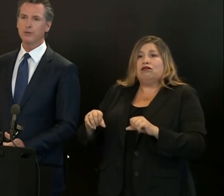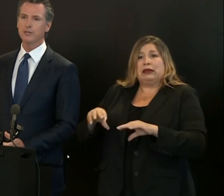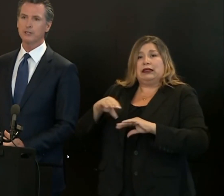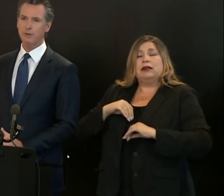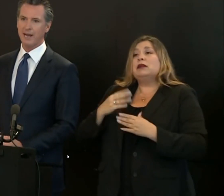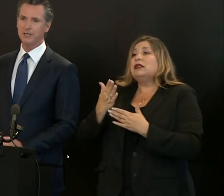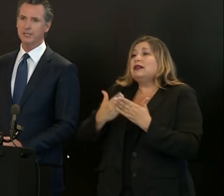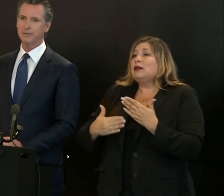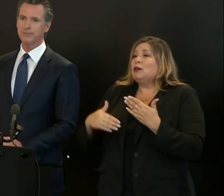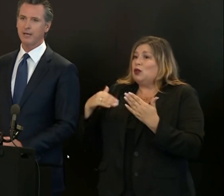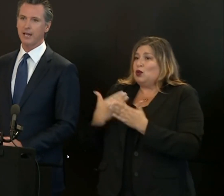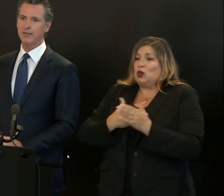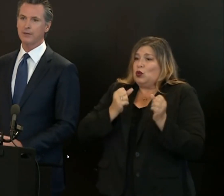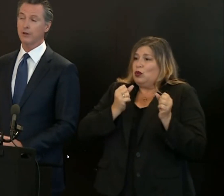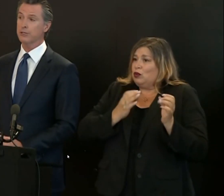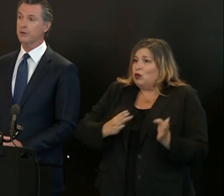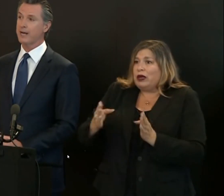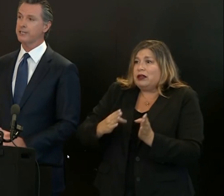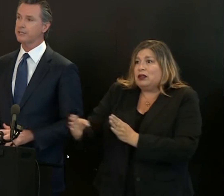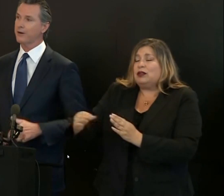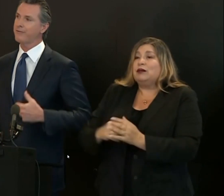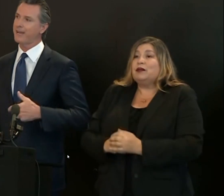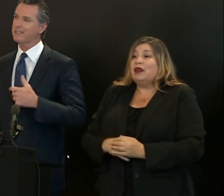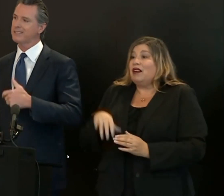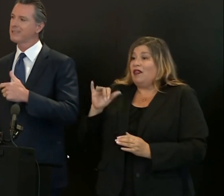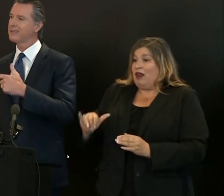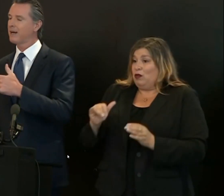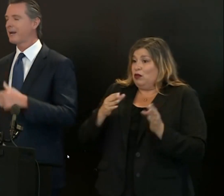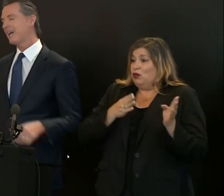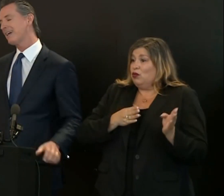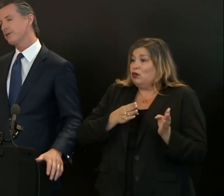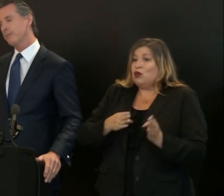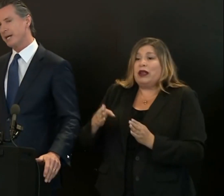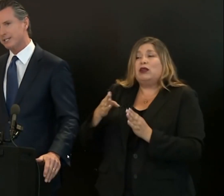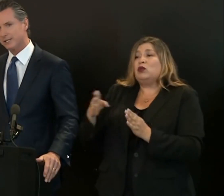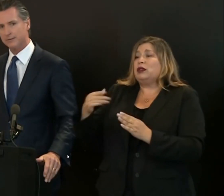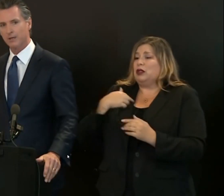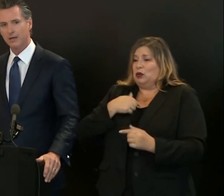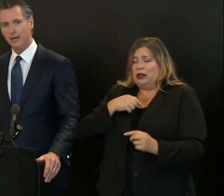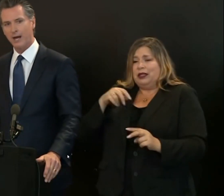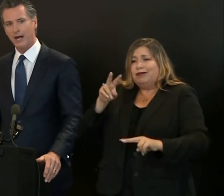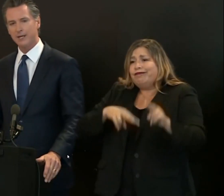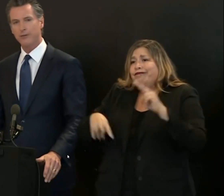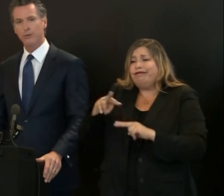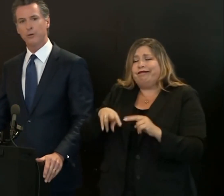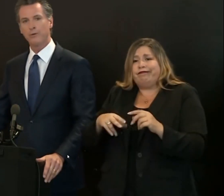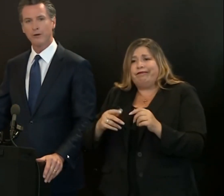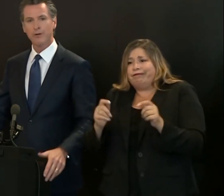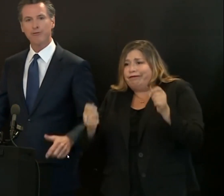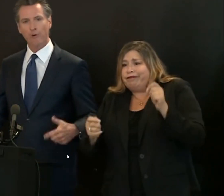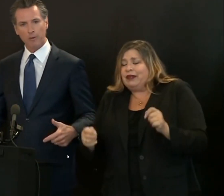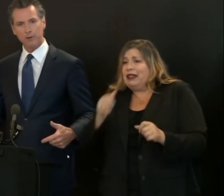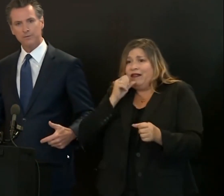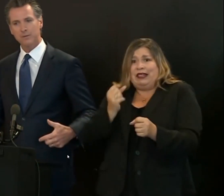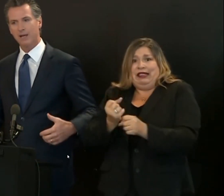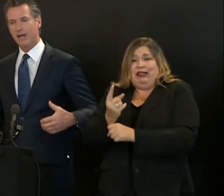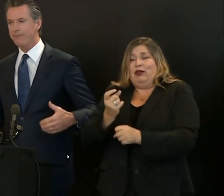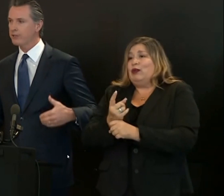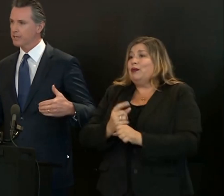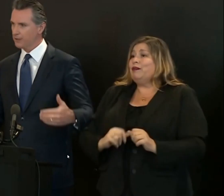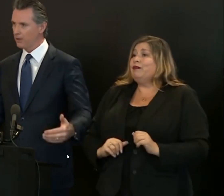some renewed strategies, and those strategies are advanced on an annual basis through